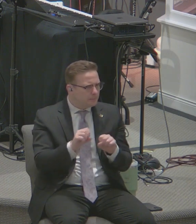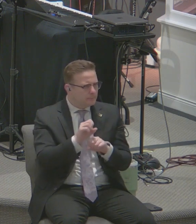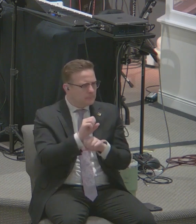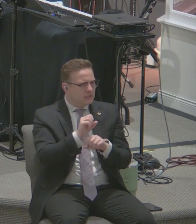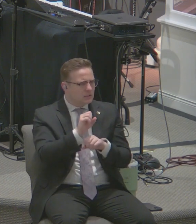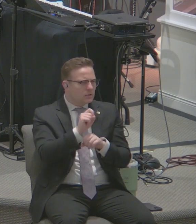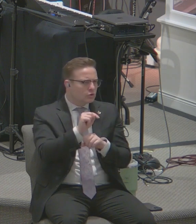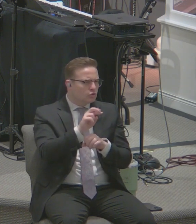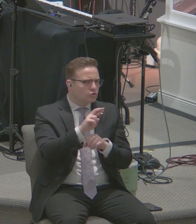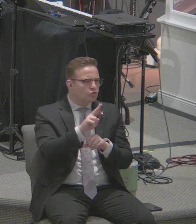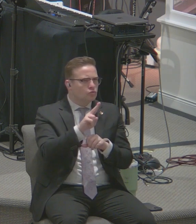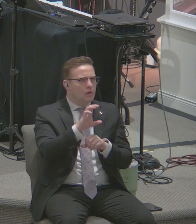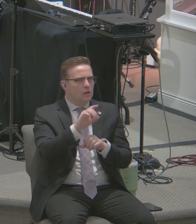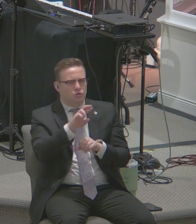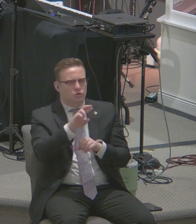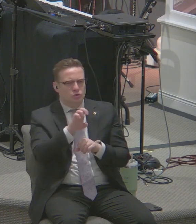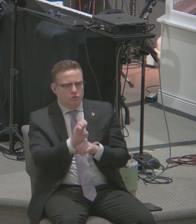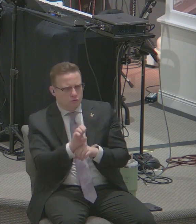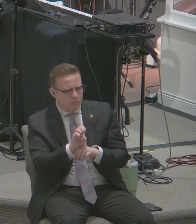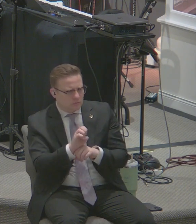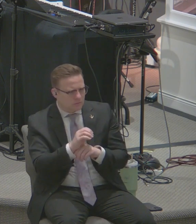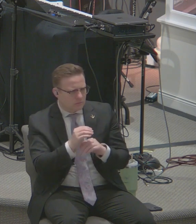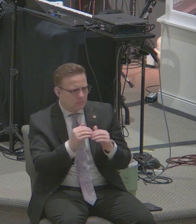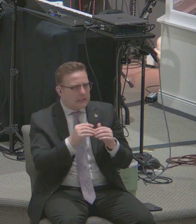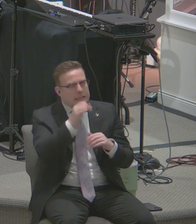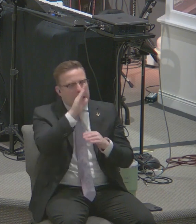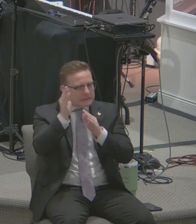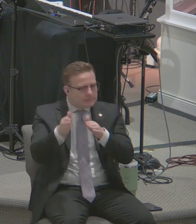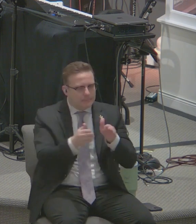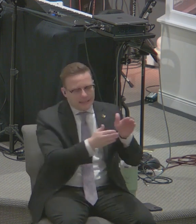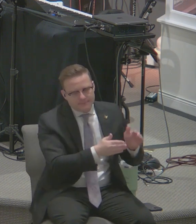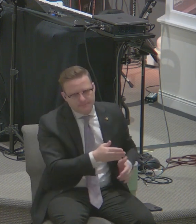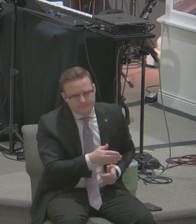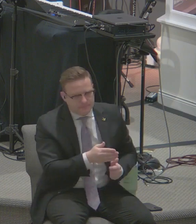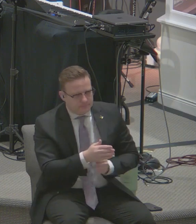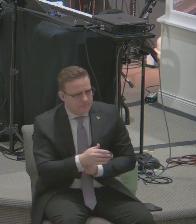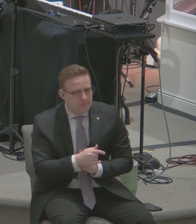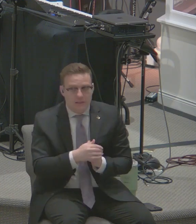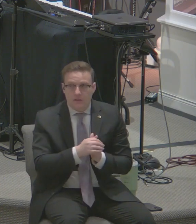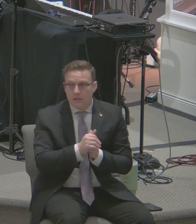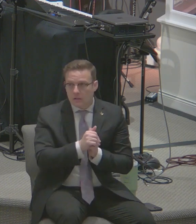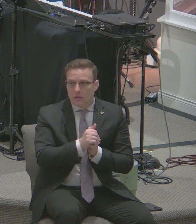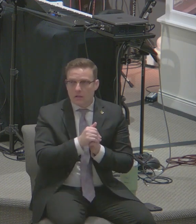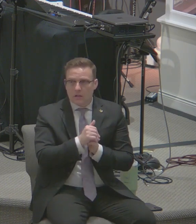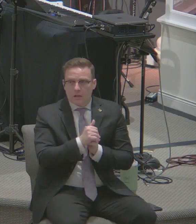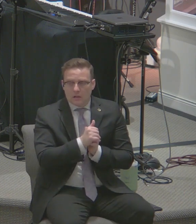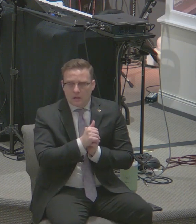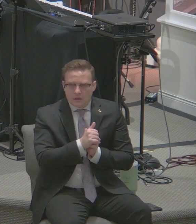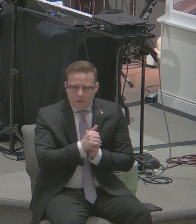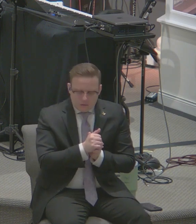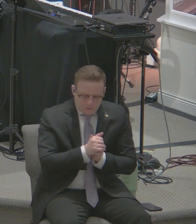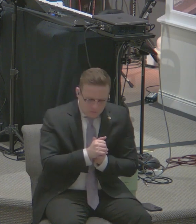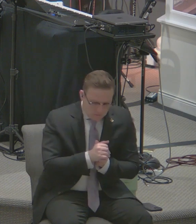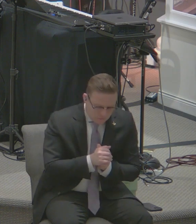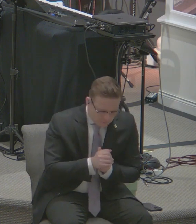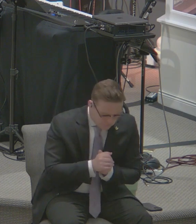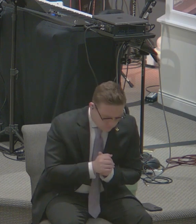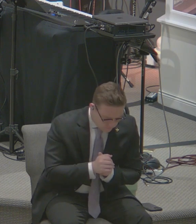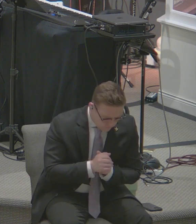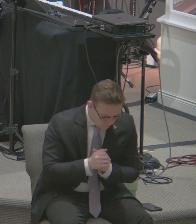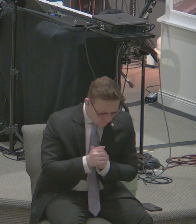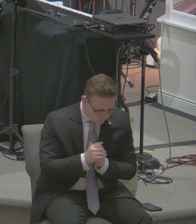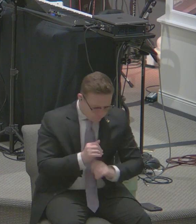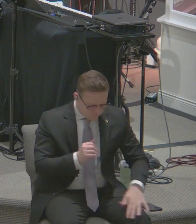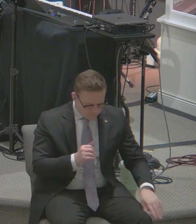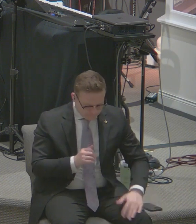There's a double context here of the travail that happens during prayer, but it's also the emotion of watching the people that he's